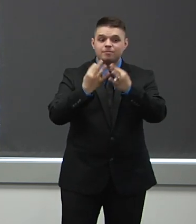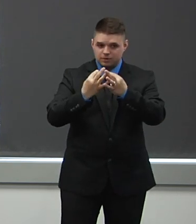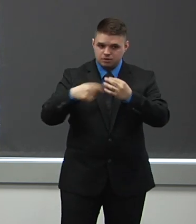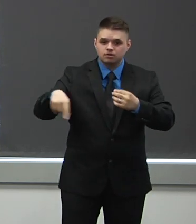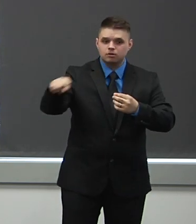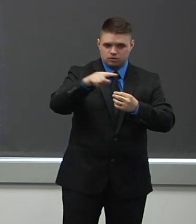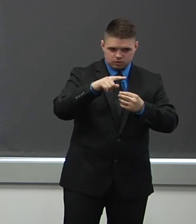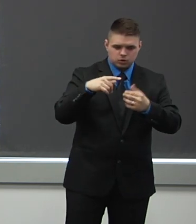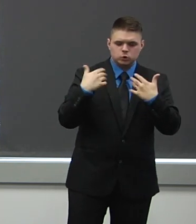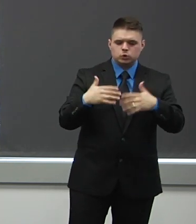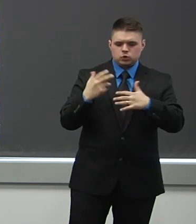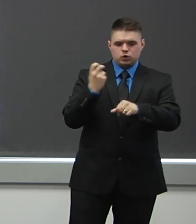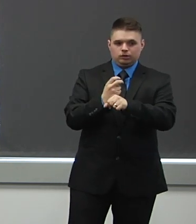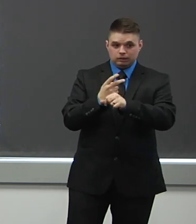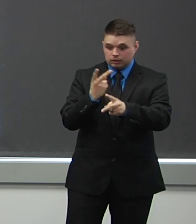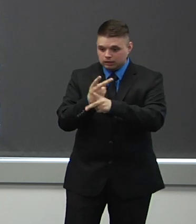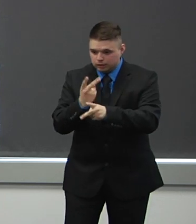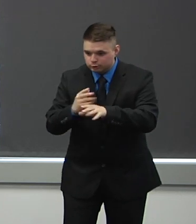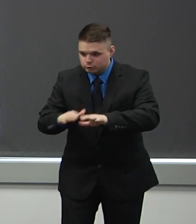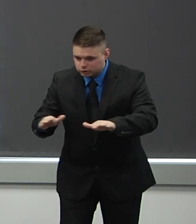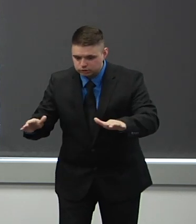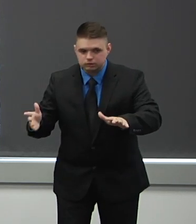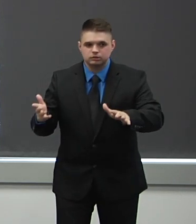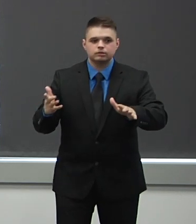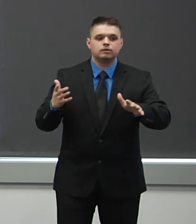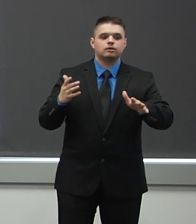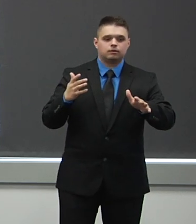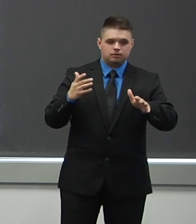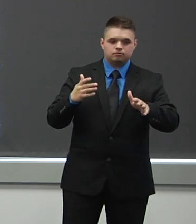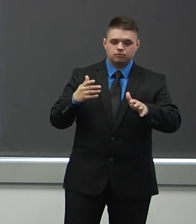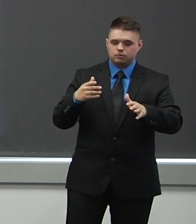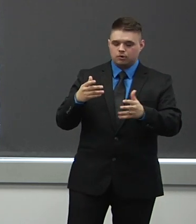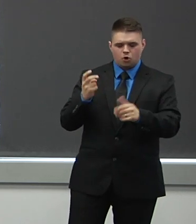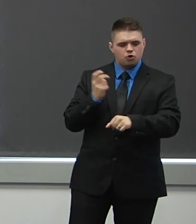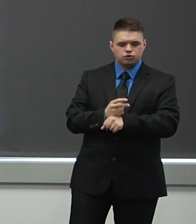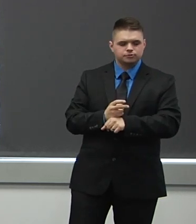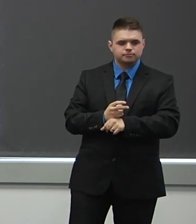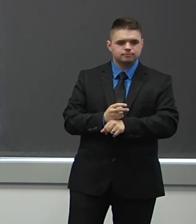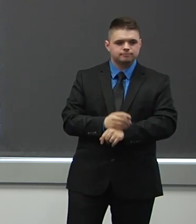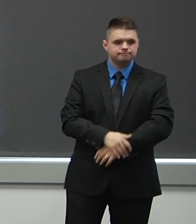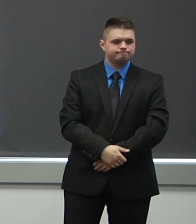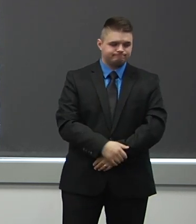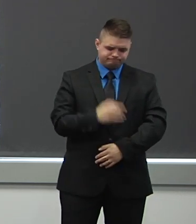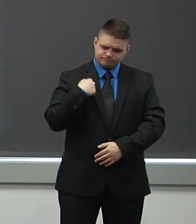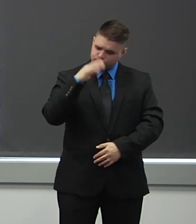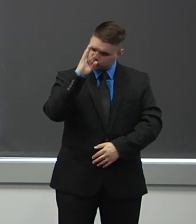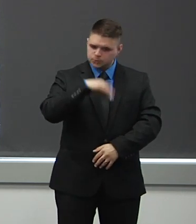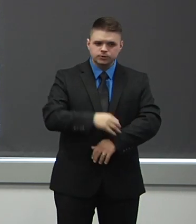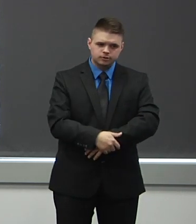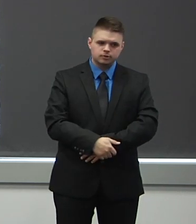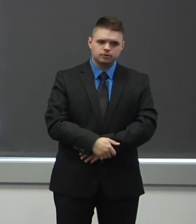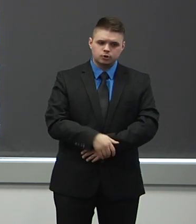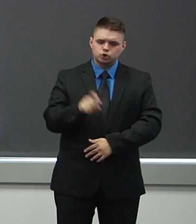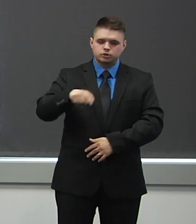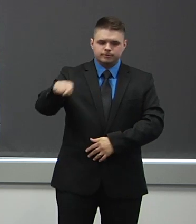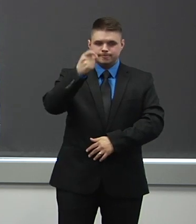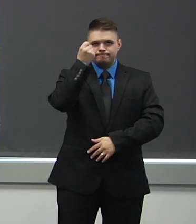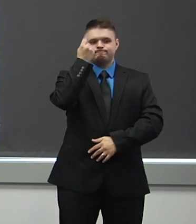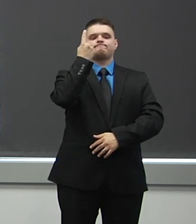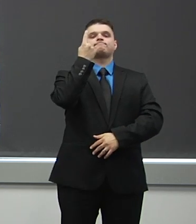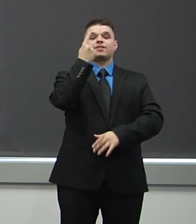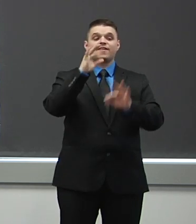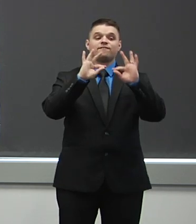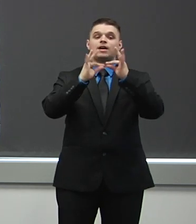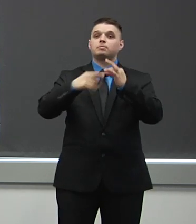children at a difficult time in Oregon, right? We know and we have to understand that our families are also under